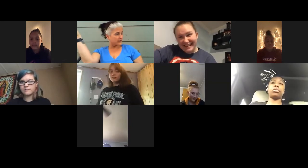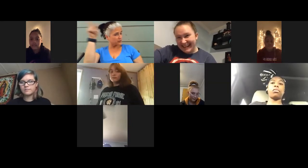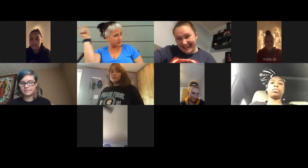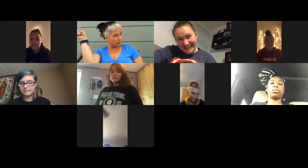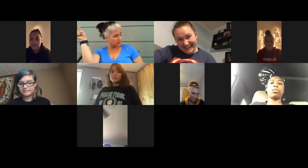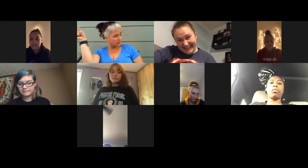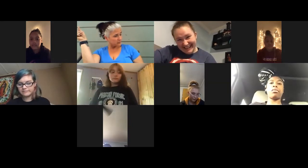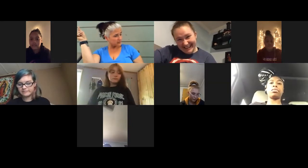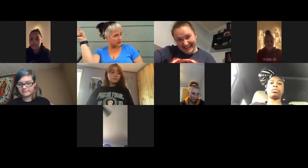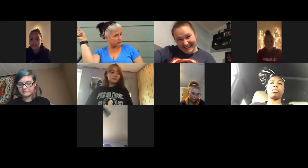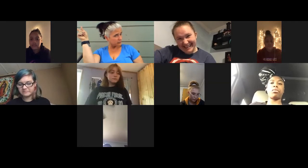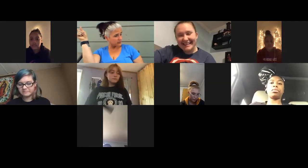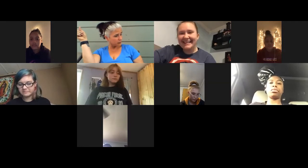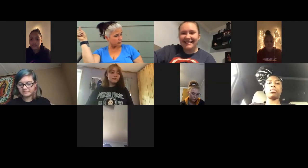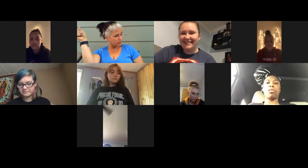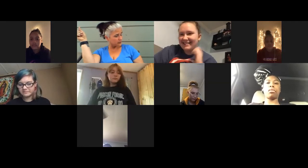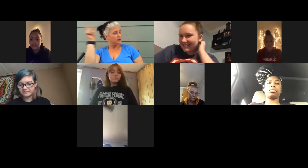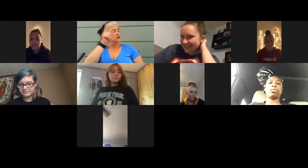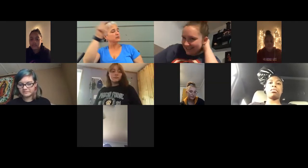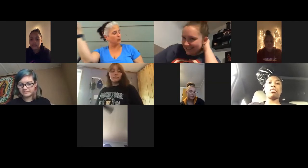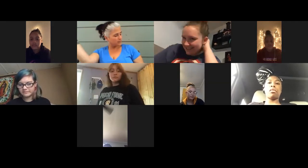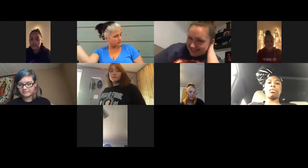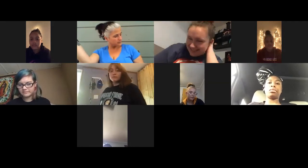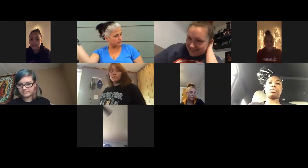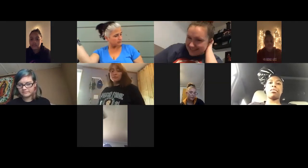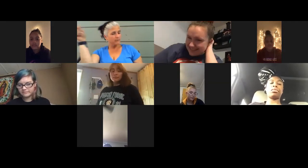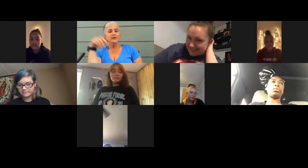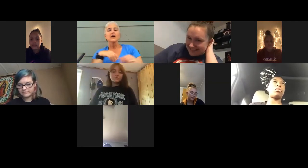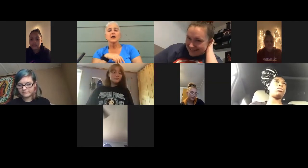Swimming pool. Get your swimming pool. Thank you. Go. Swimming pool.